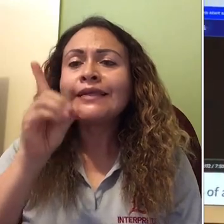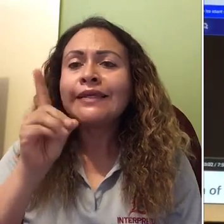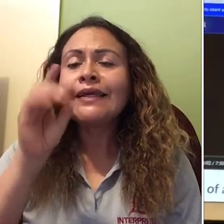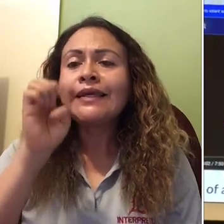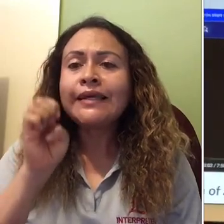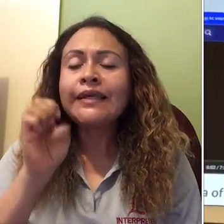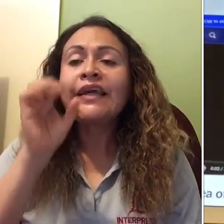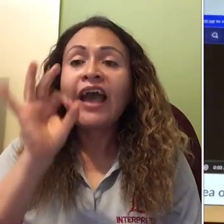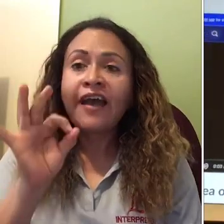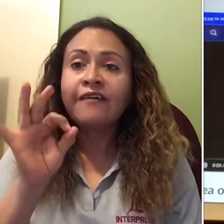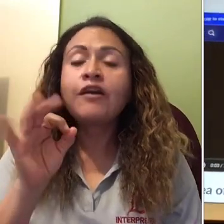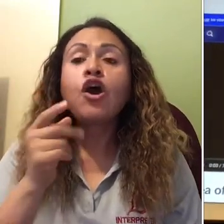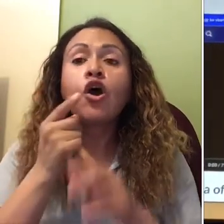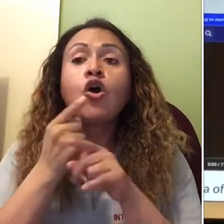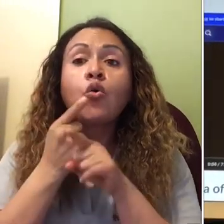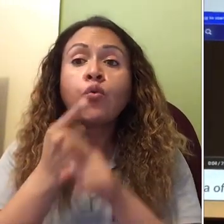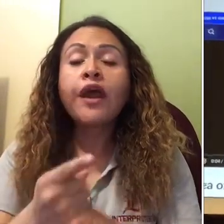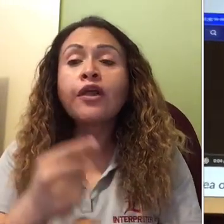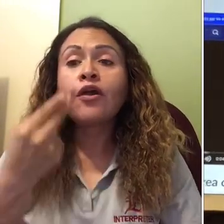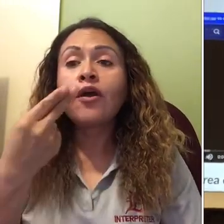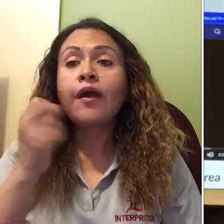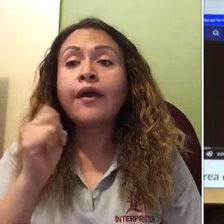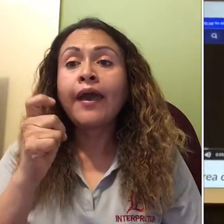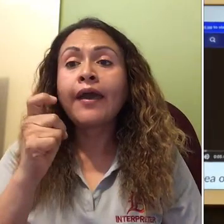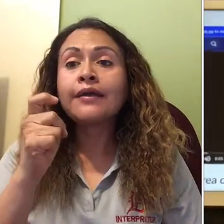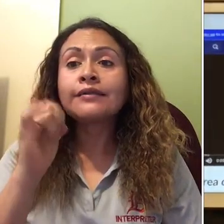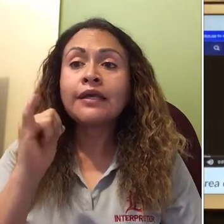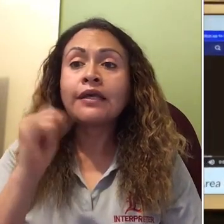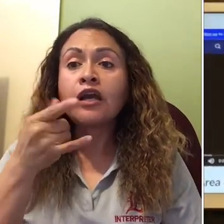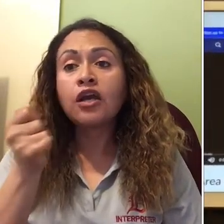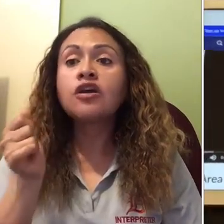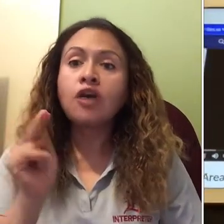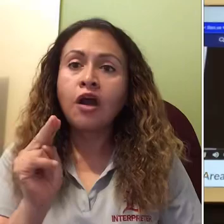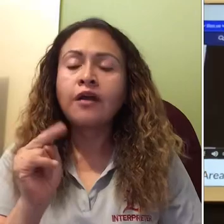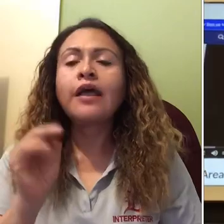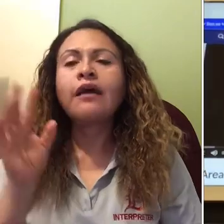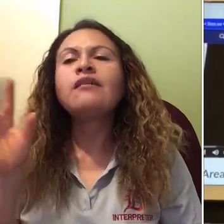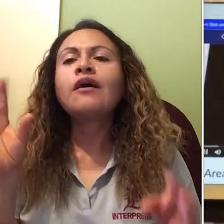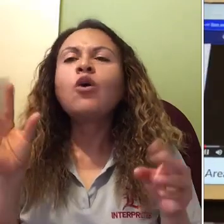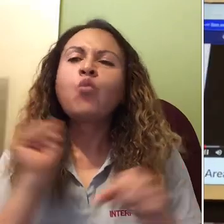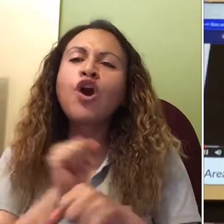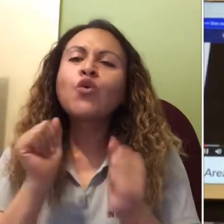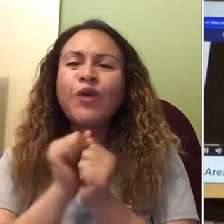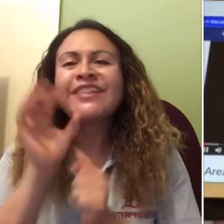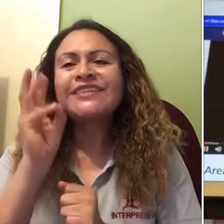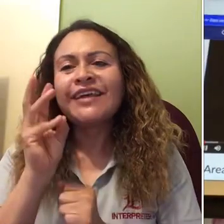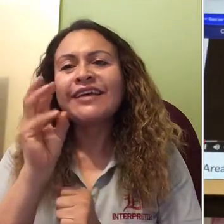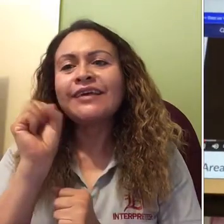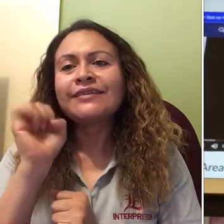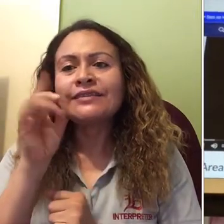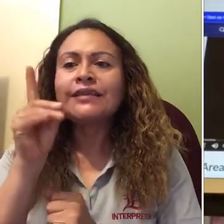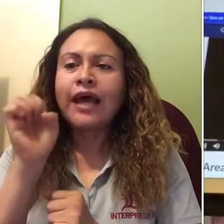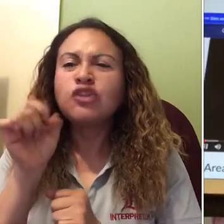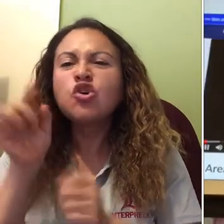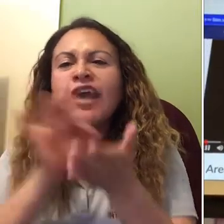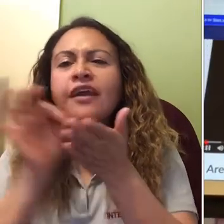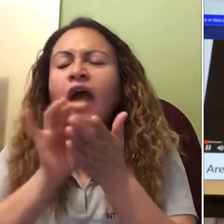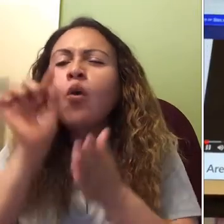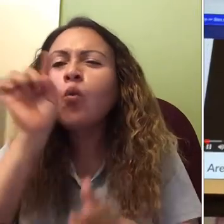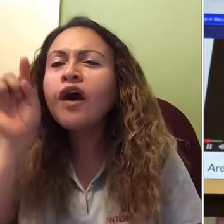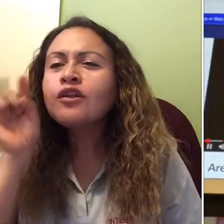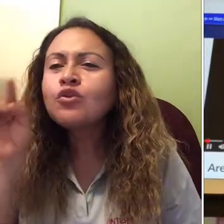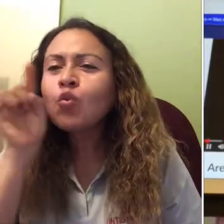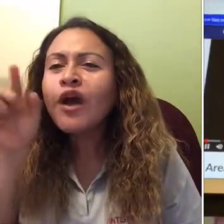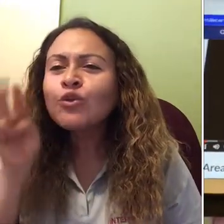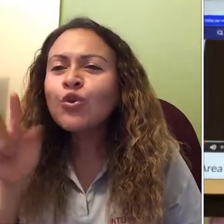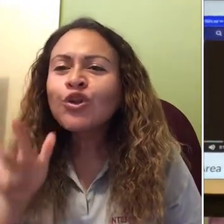this regular part, hexagon obviously tells us that we're dealing with 6 sides, and you can just count that. You didn't have to be told it's a hexagon. But the regular part lets us